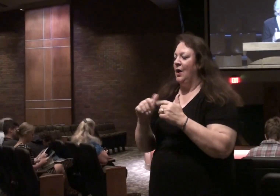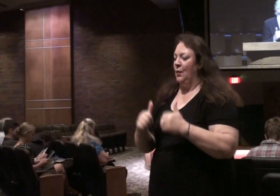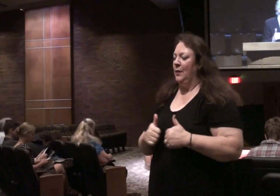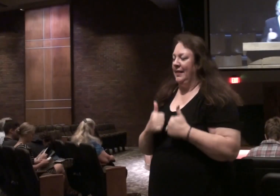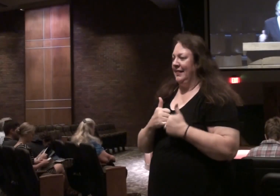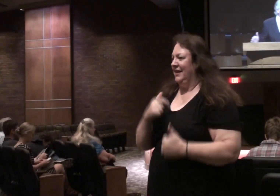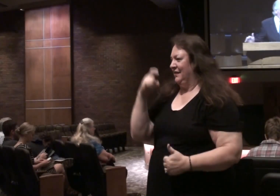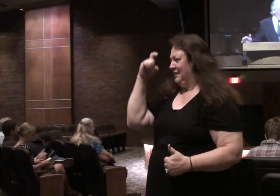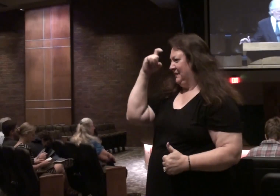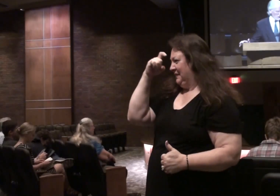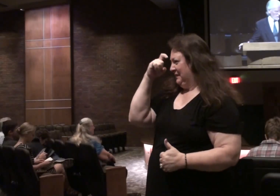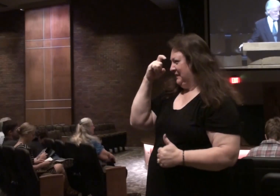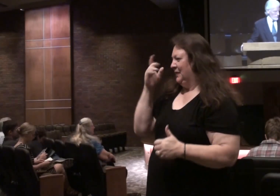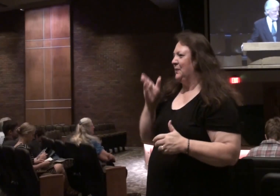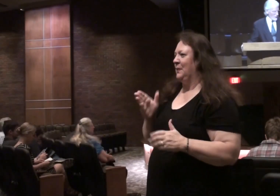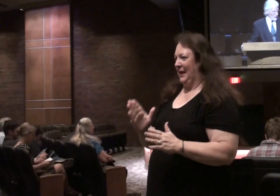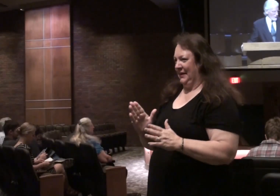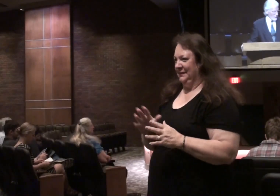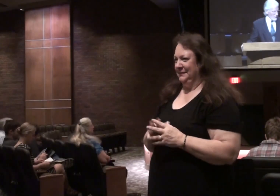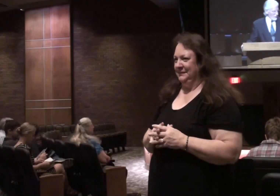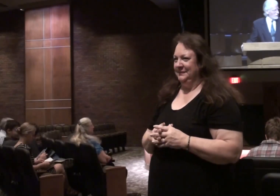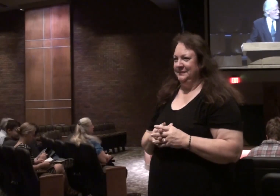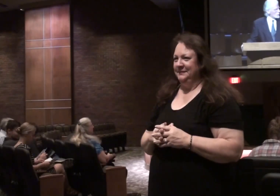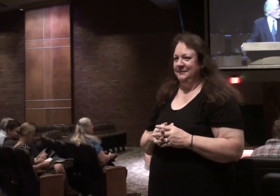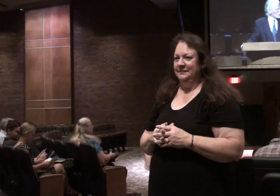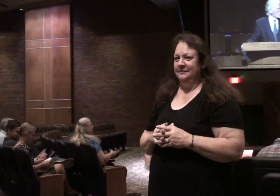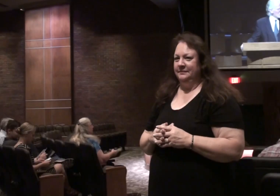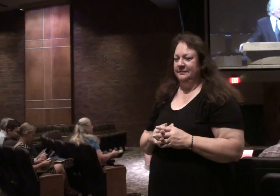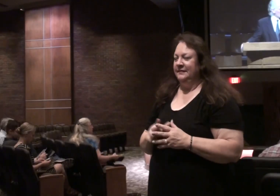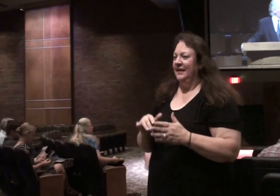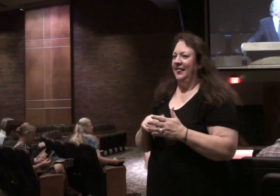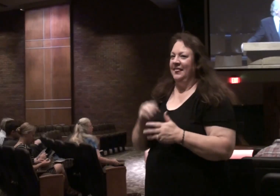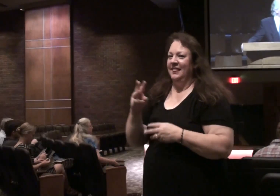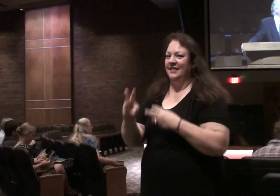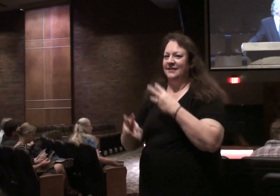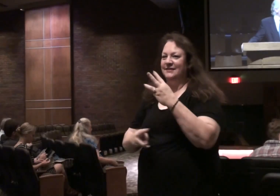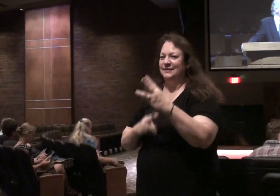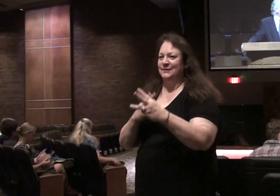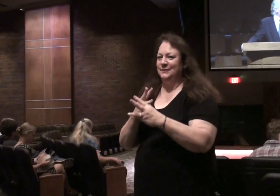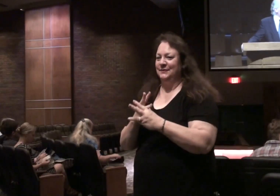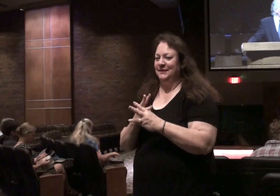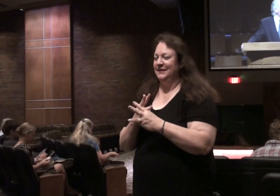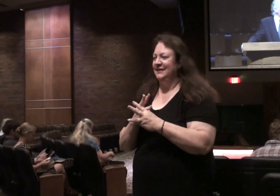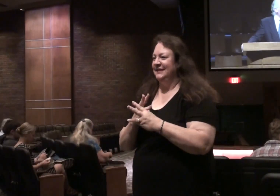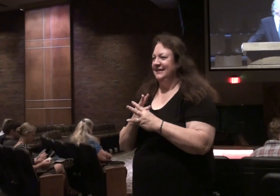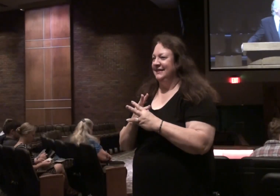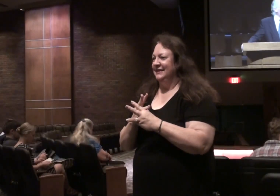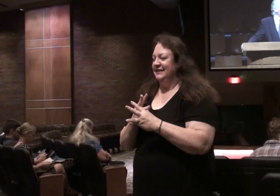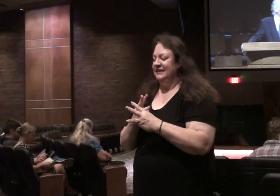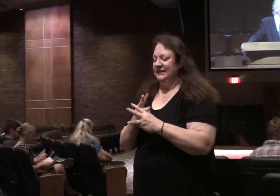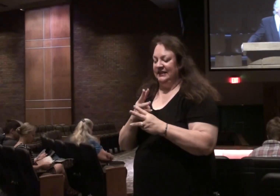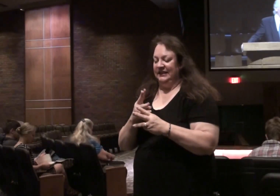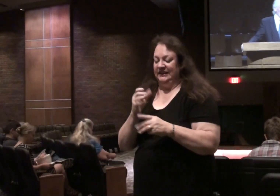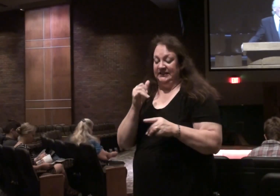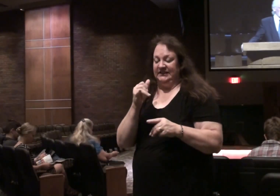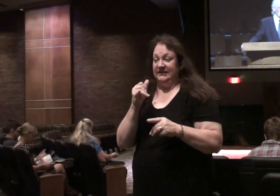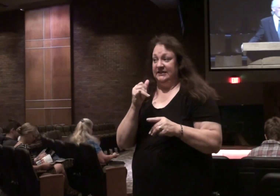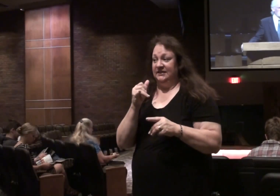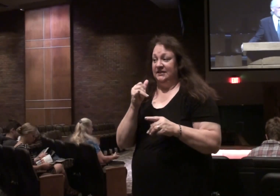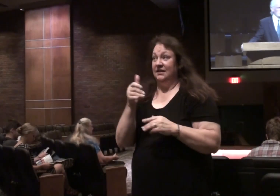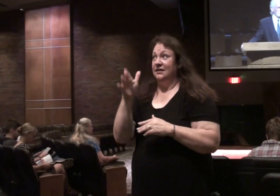live wisely in this world that is under the curse of God for